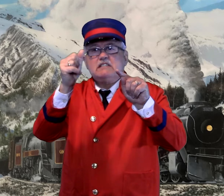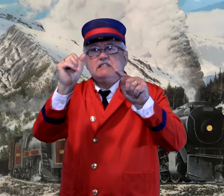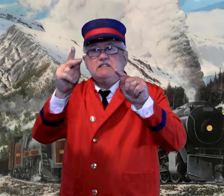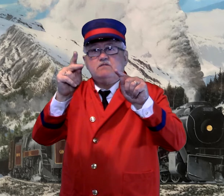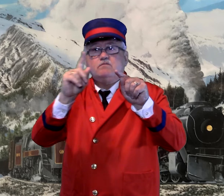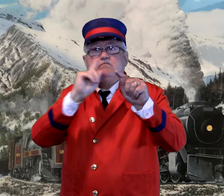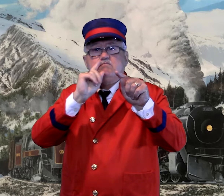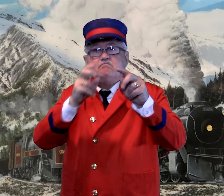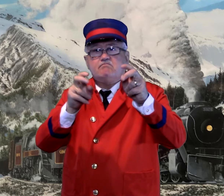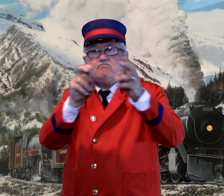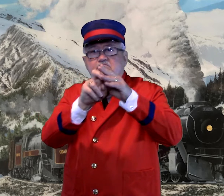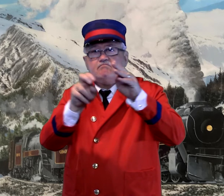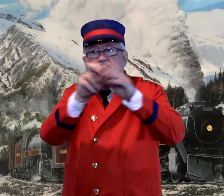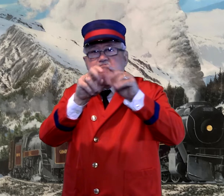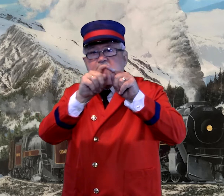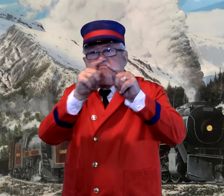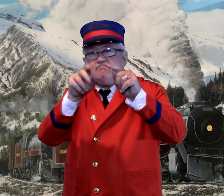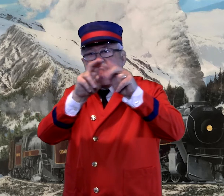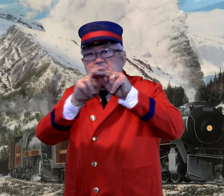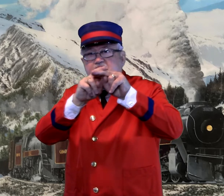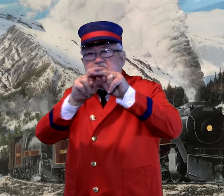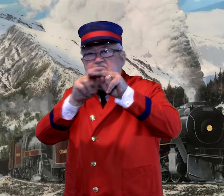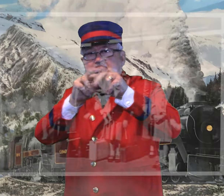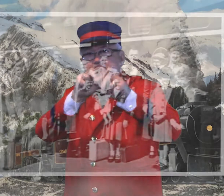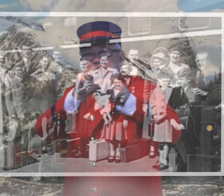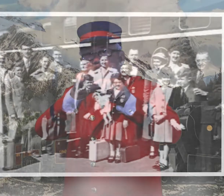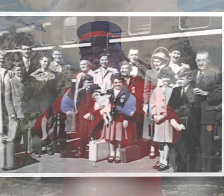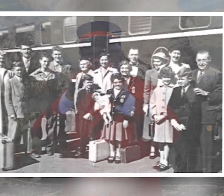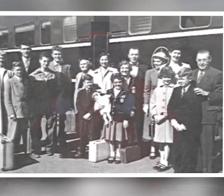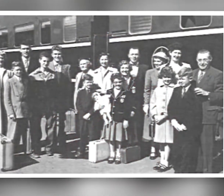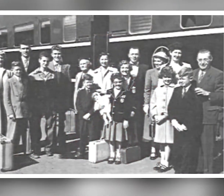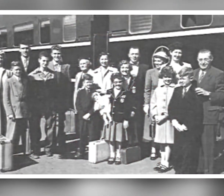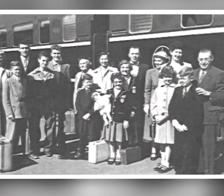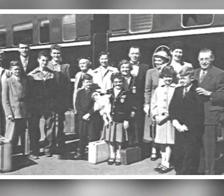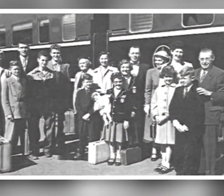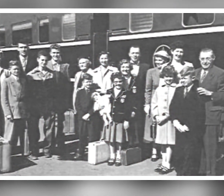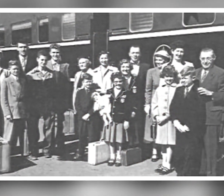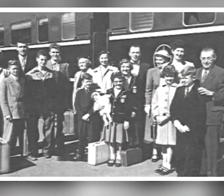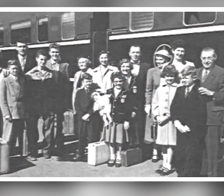town straddling the Alberta and Saskatchewan borders, where it would pick up students.